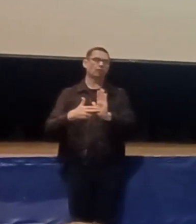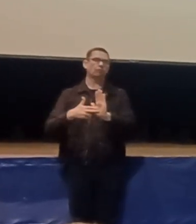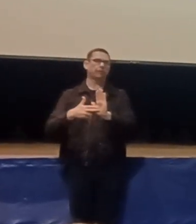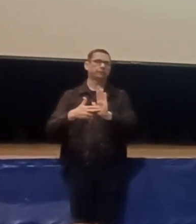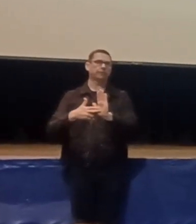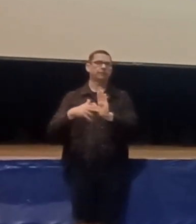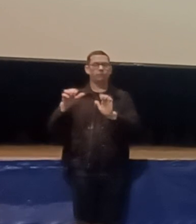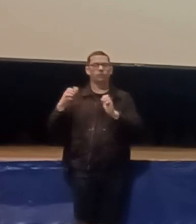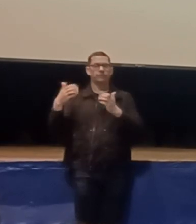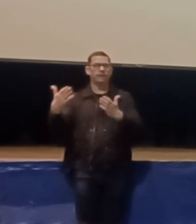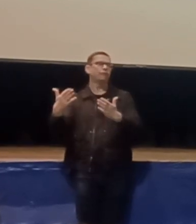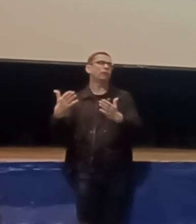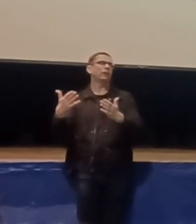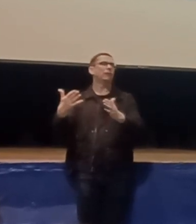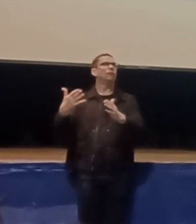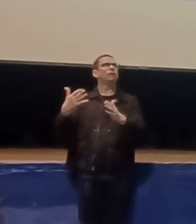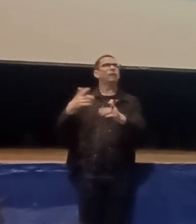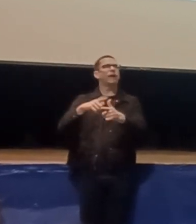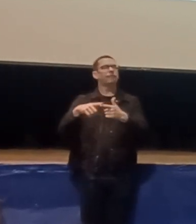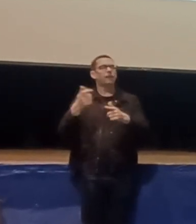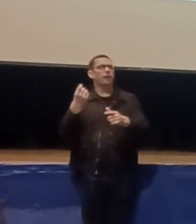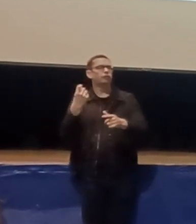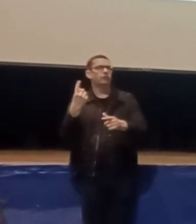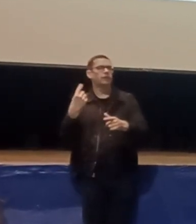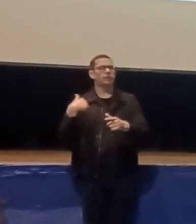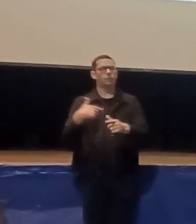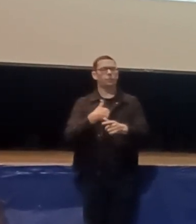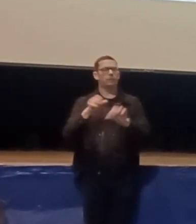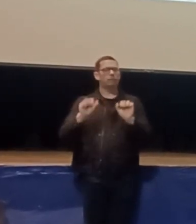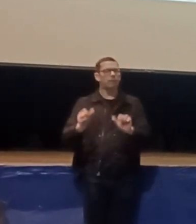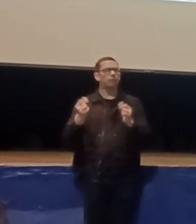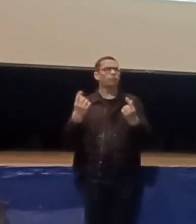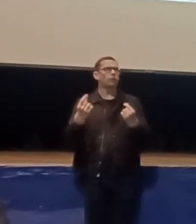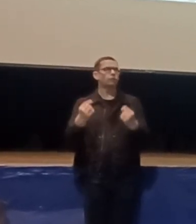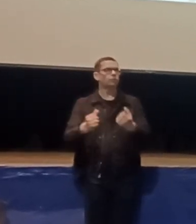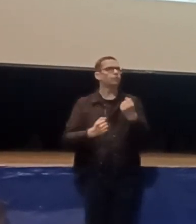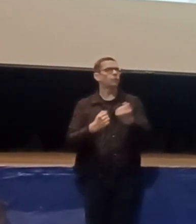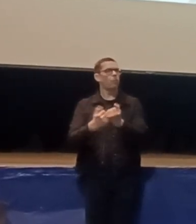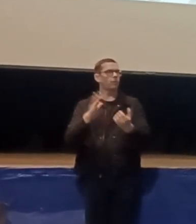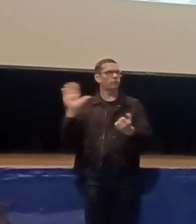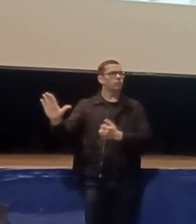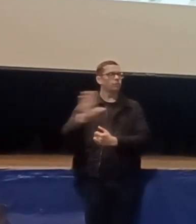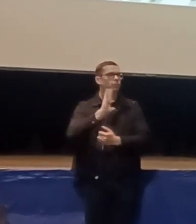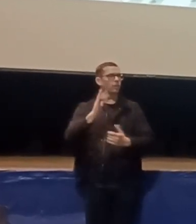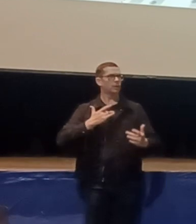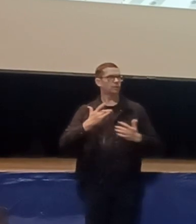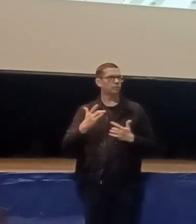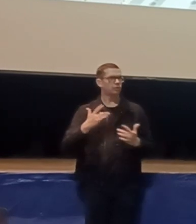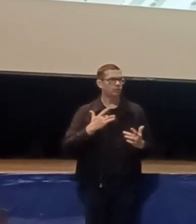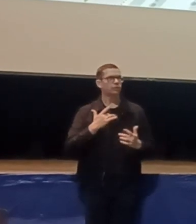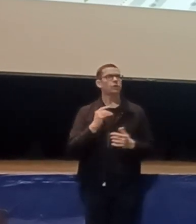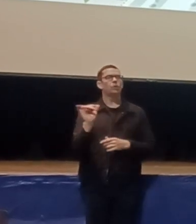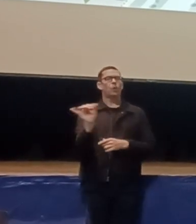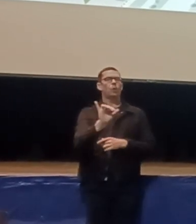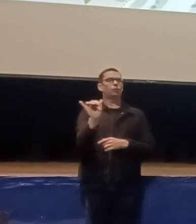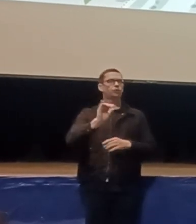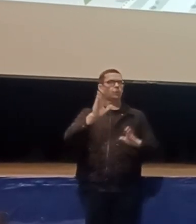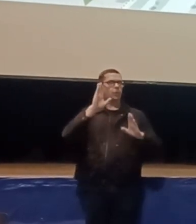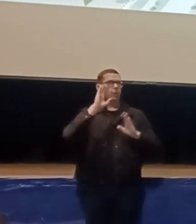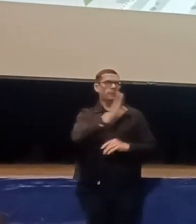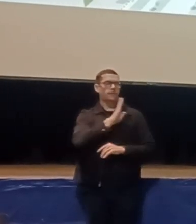delivery and understanding what we can do to be supportive of the concerns that you raised and that we've also heard at the board meeting earlier